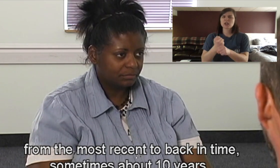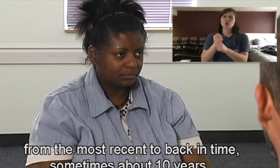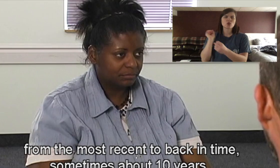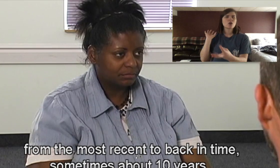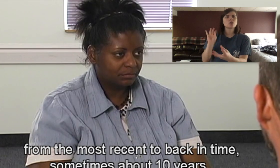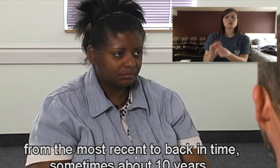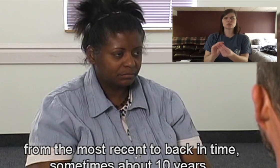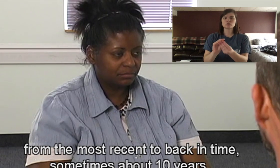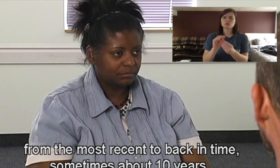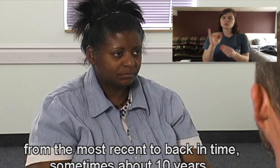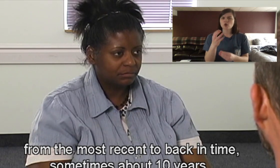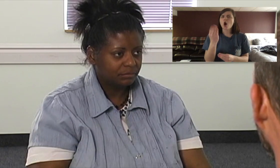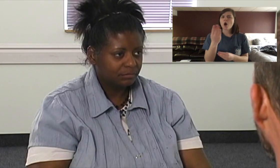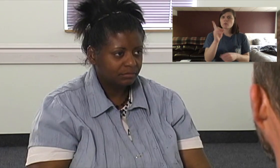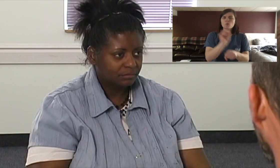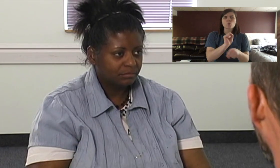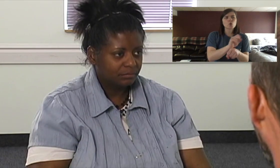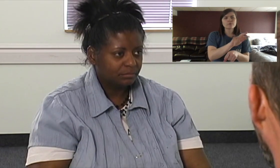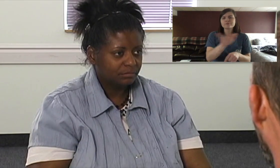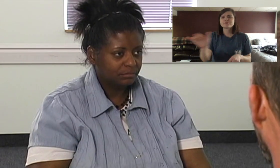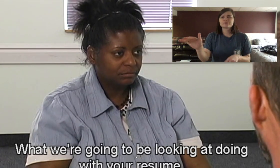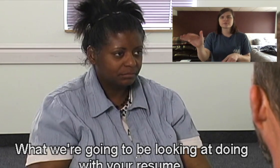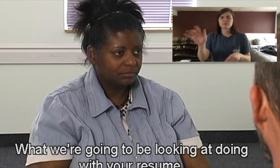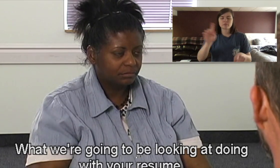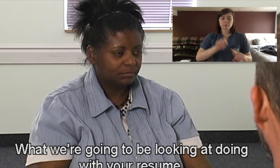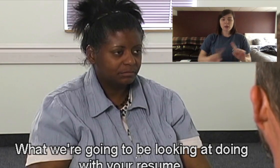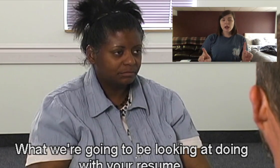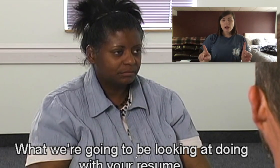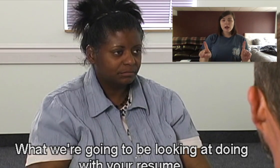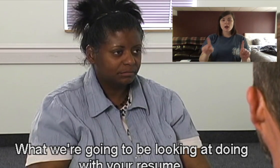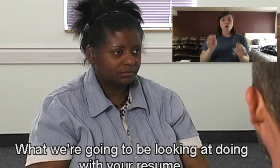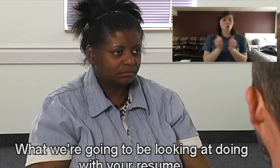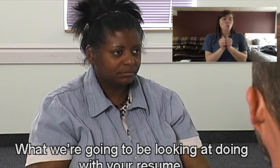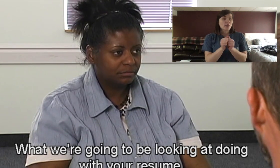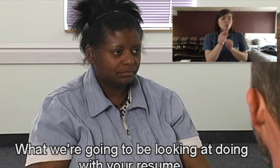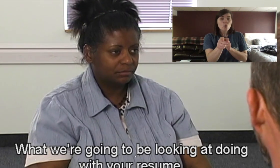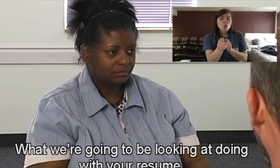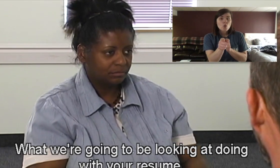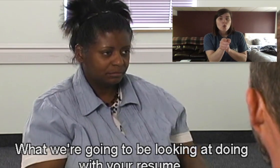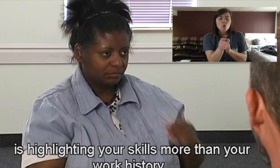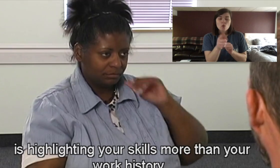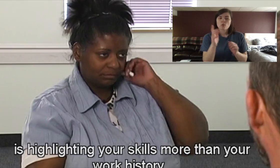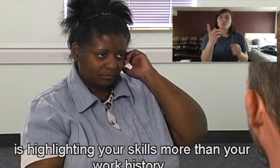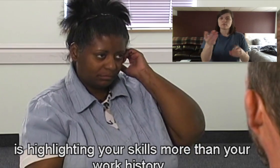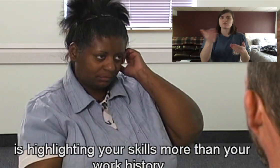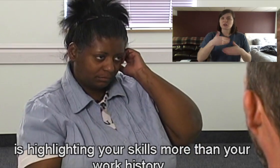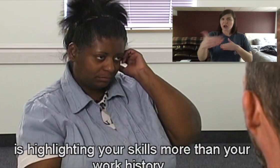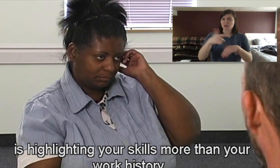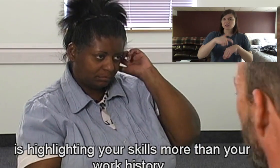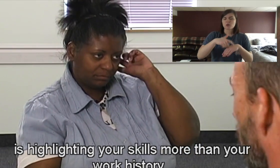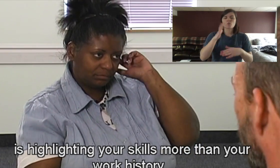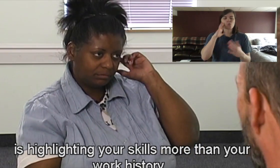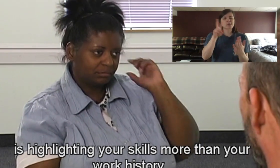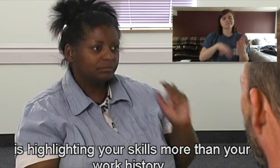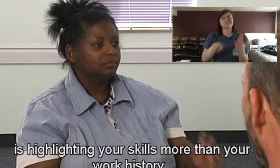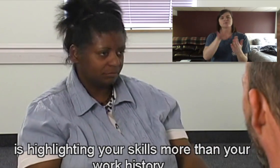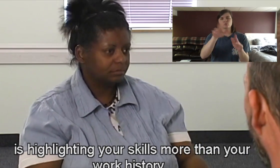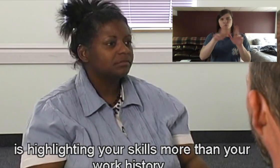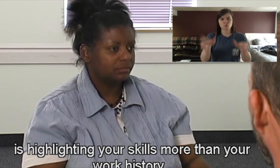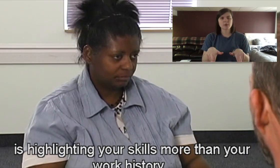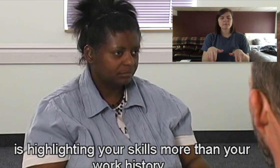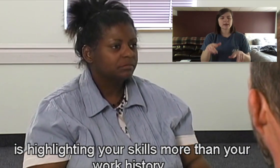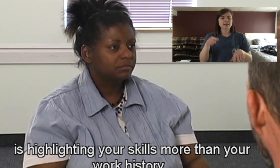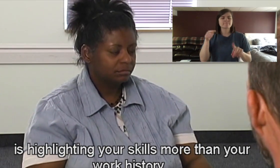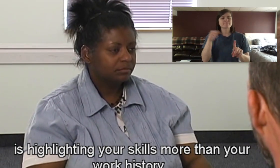time, sometimes about 10 years. What we're going to be looking at doing with your resume